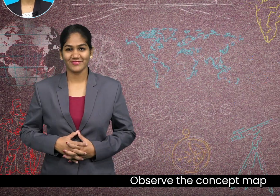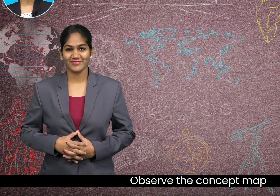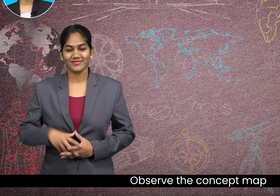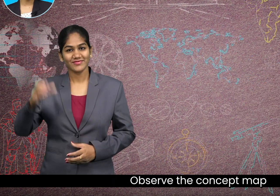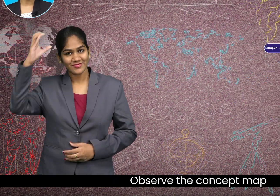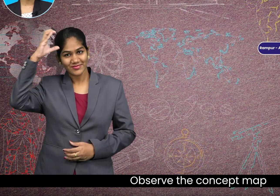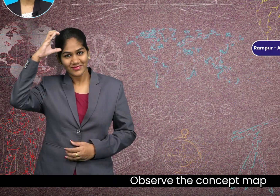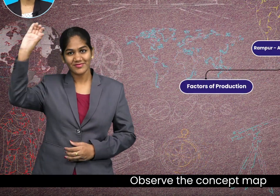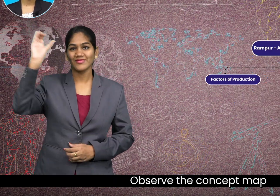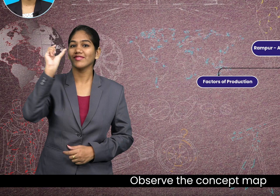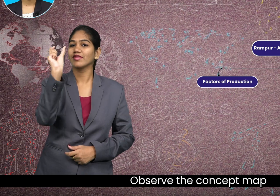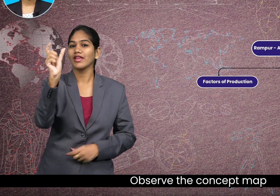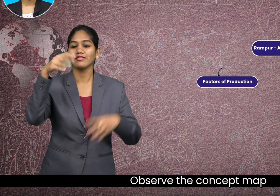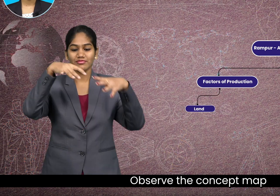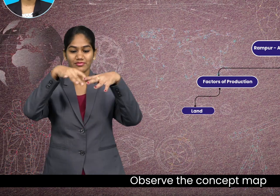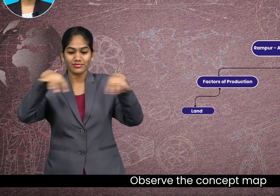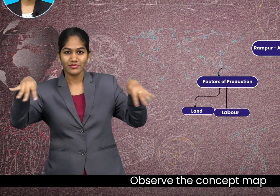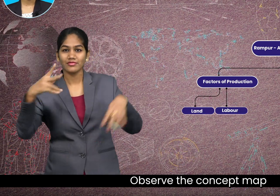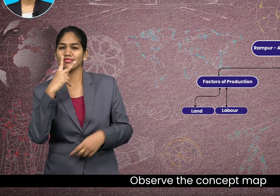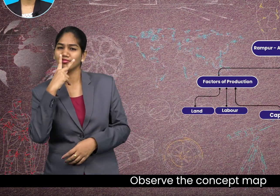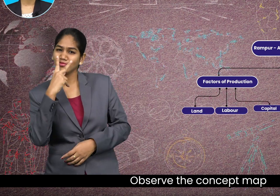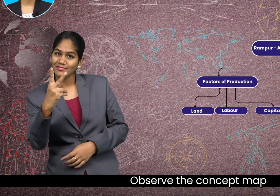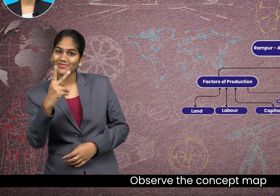Observe the concept map.